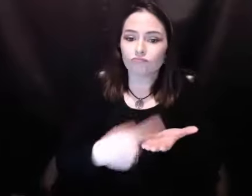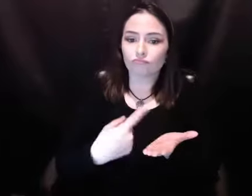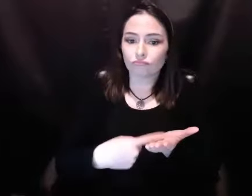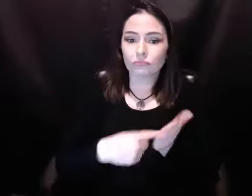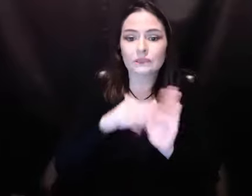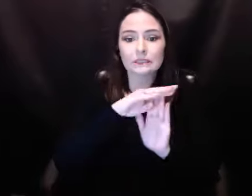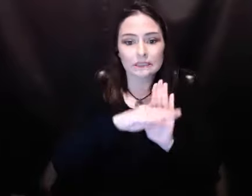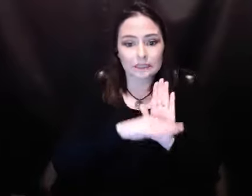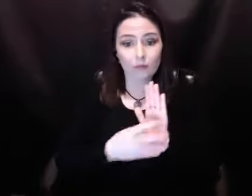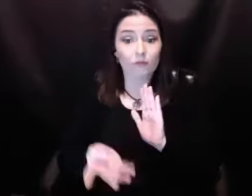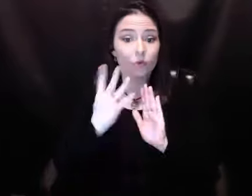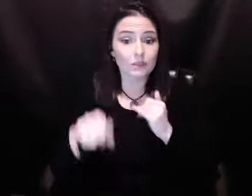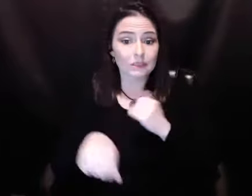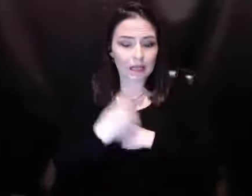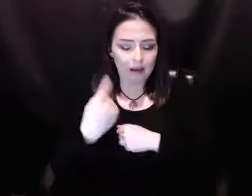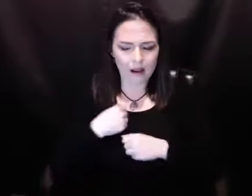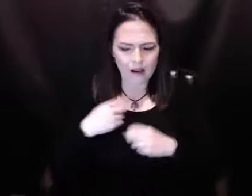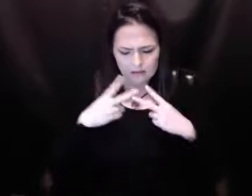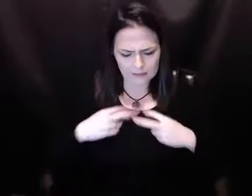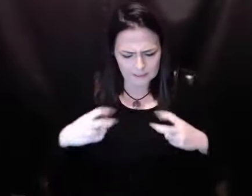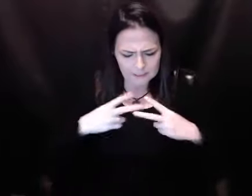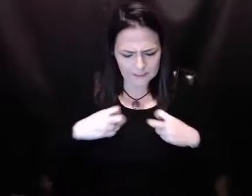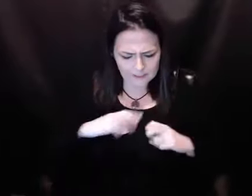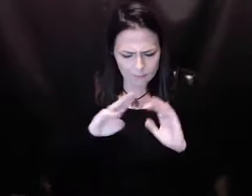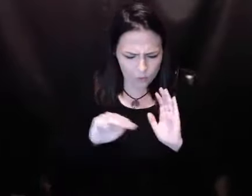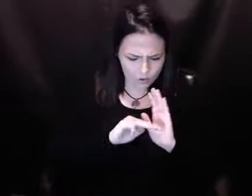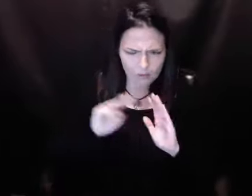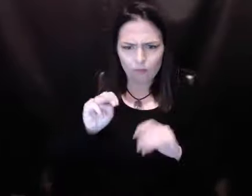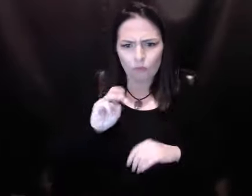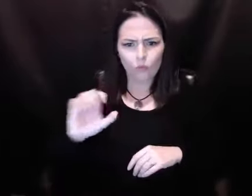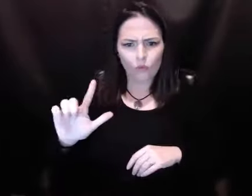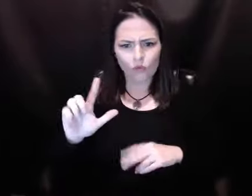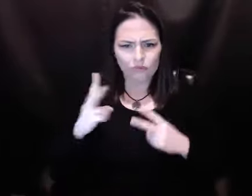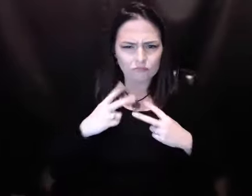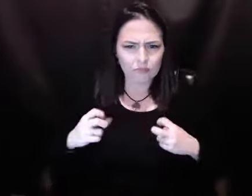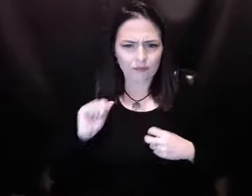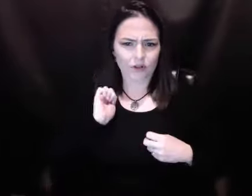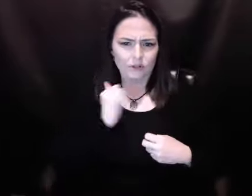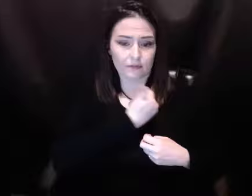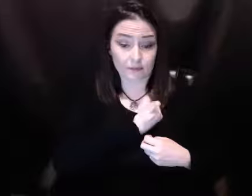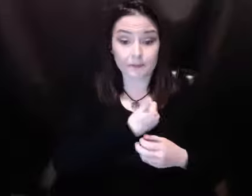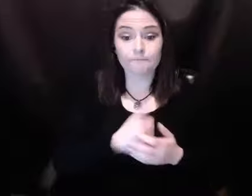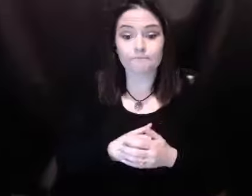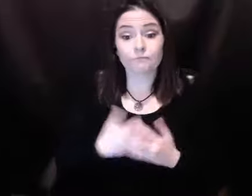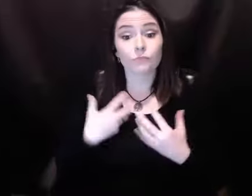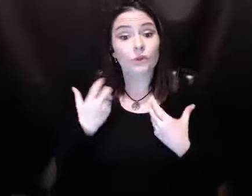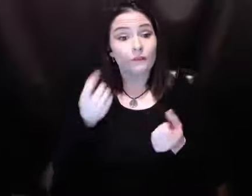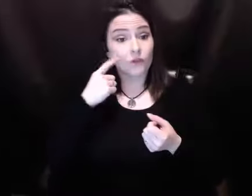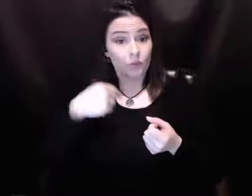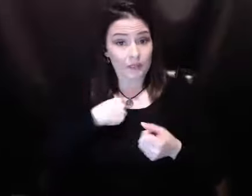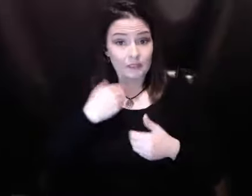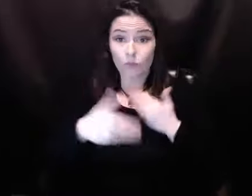So for me, that really stands out, that reading. I grew up in an alcoholic home, and I certainly had